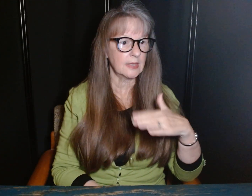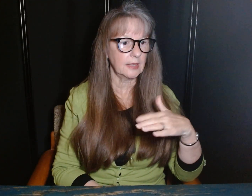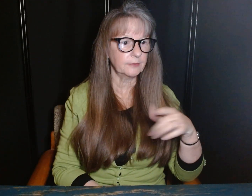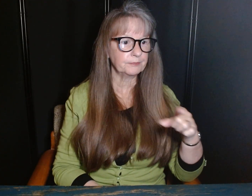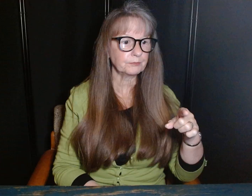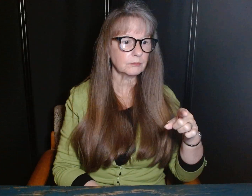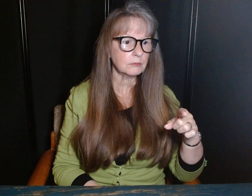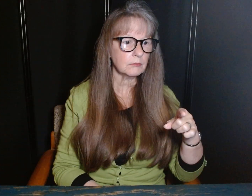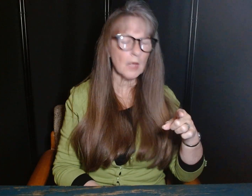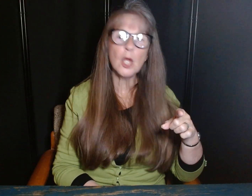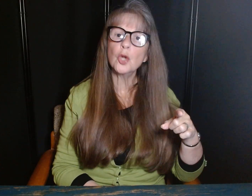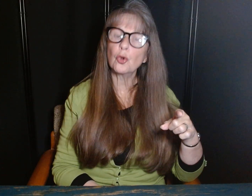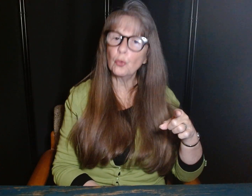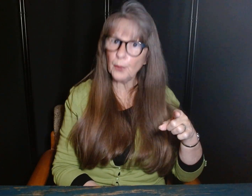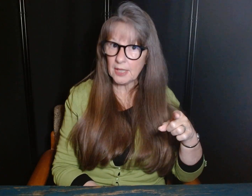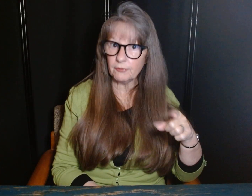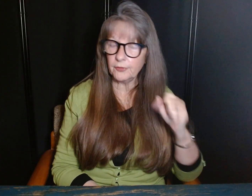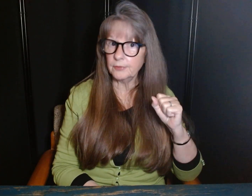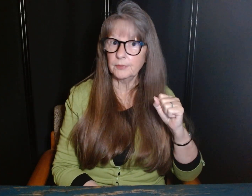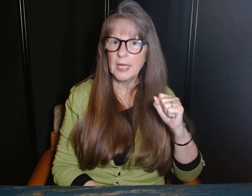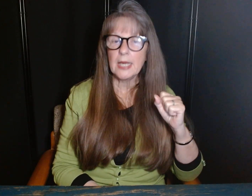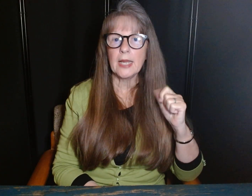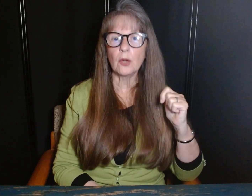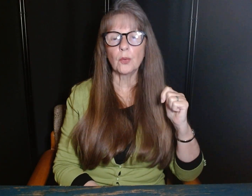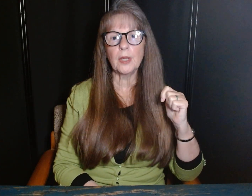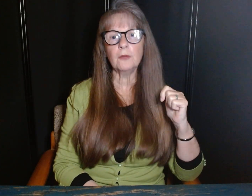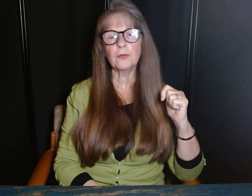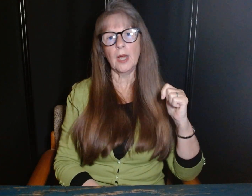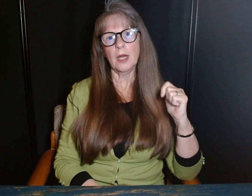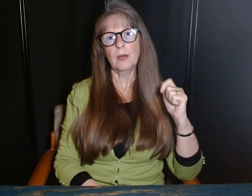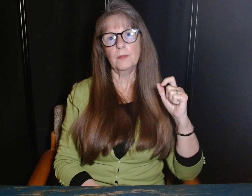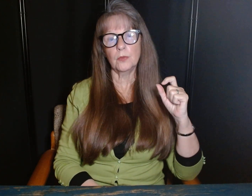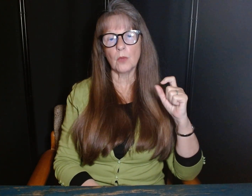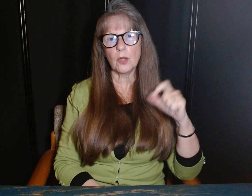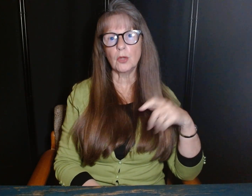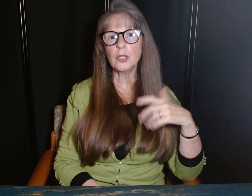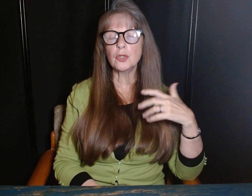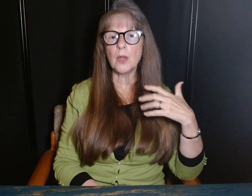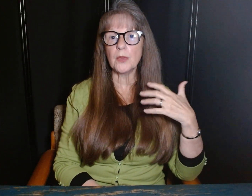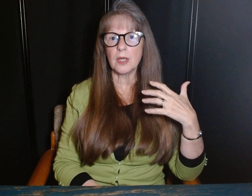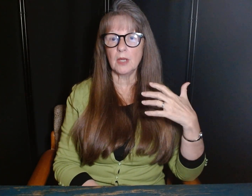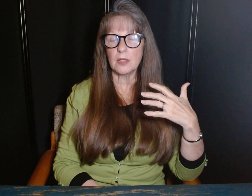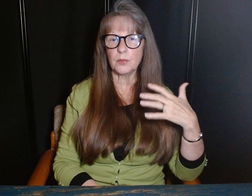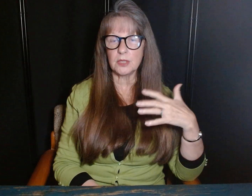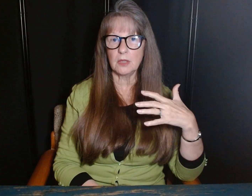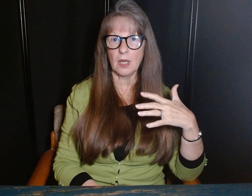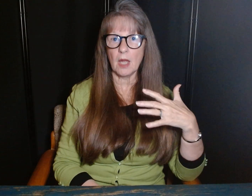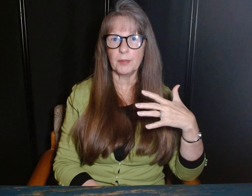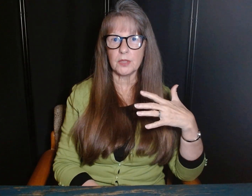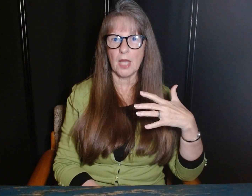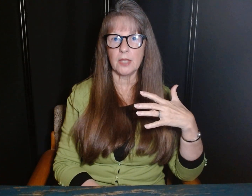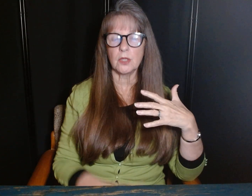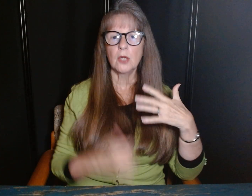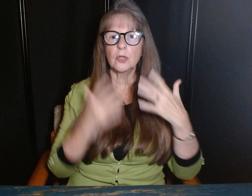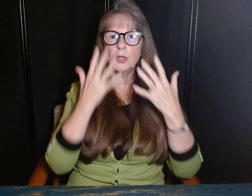thing. Grief. Now, grief, you can do that with a couple of signs. So you could do